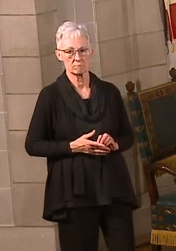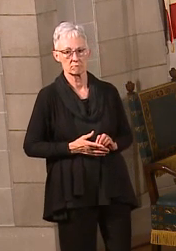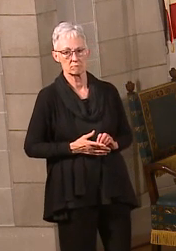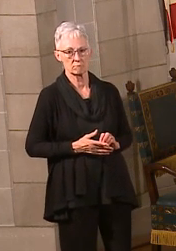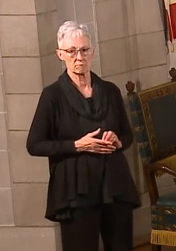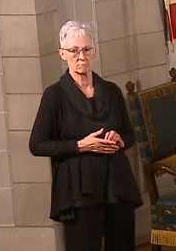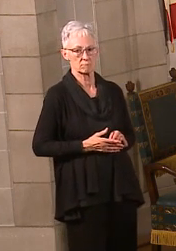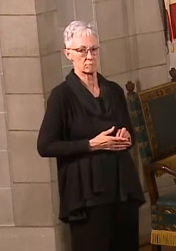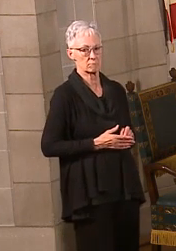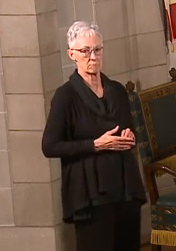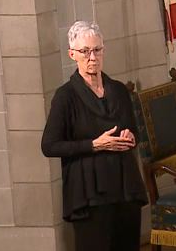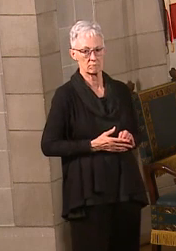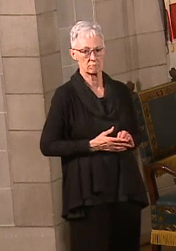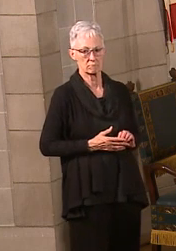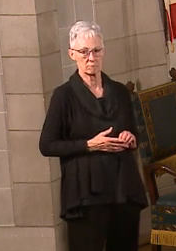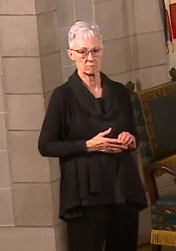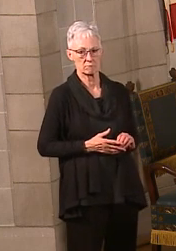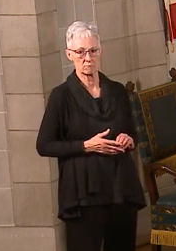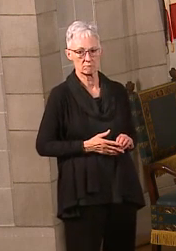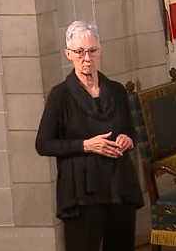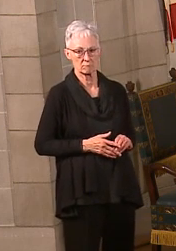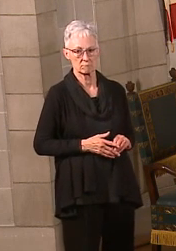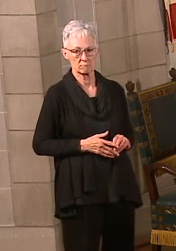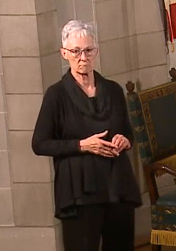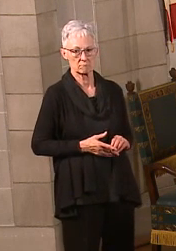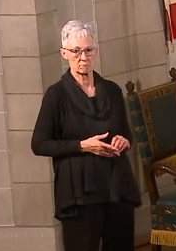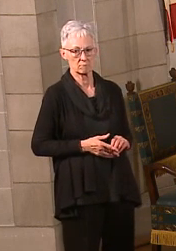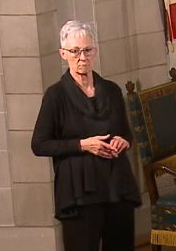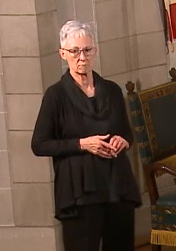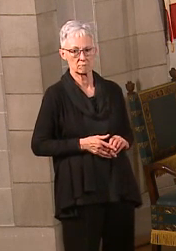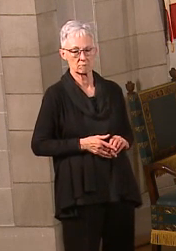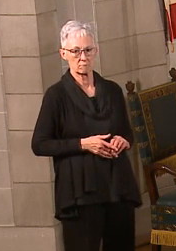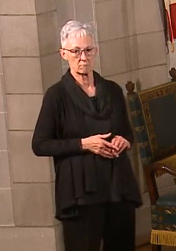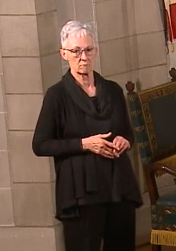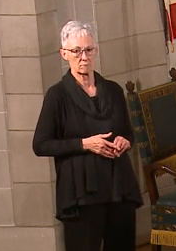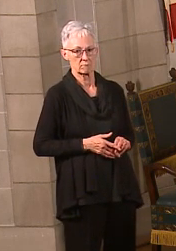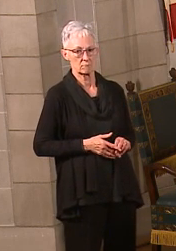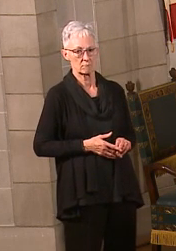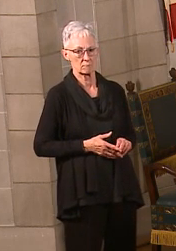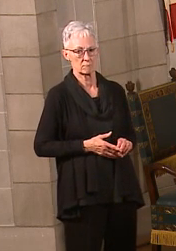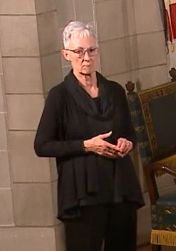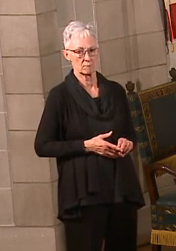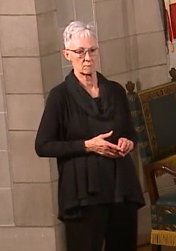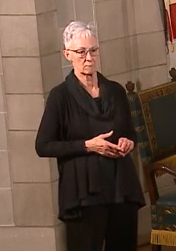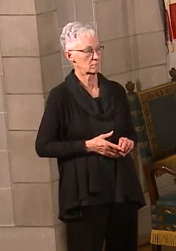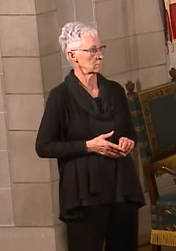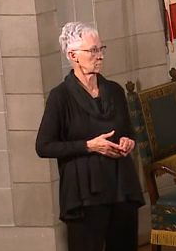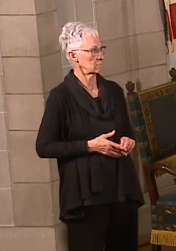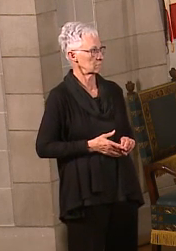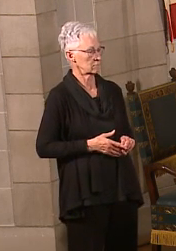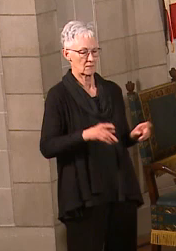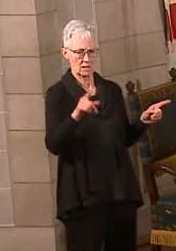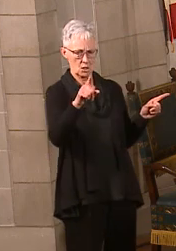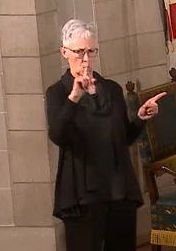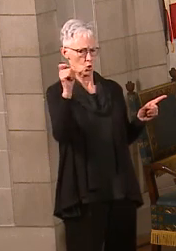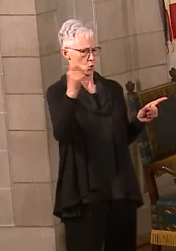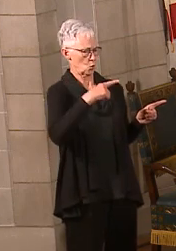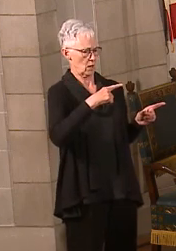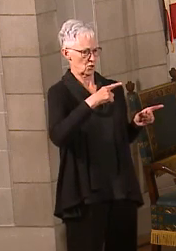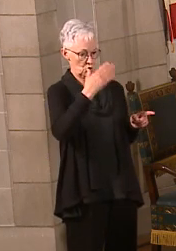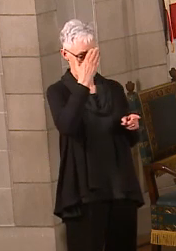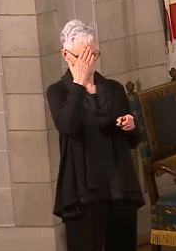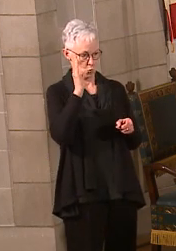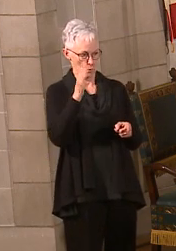considering here in Nebraska, maybe for people that want to vote on election day but are hesitant to go inside a building and vote. So the question was about the primary election